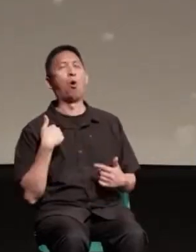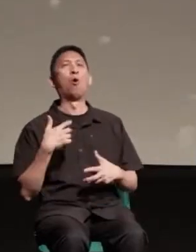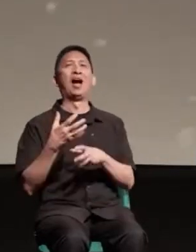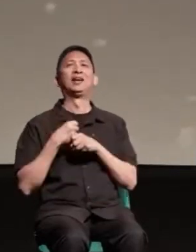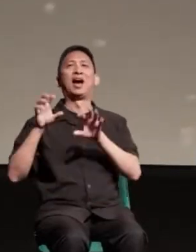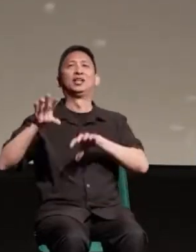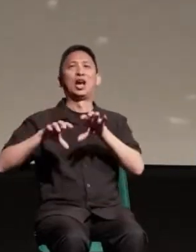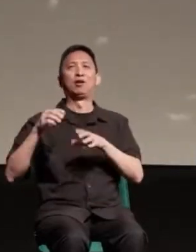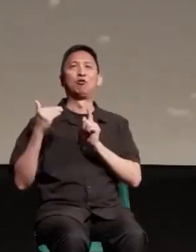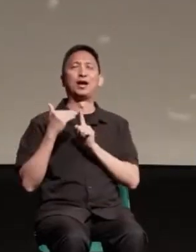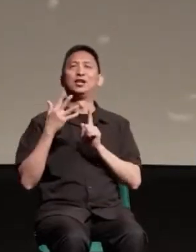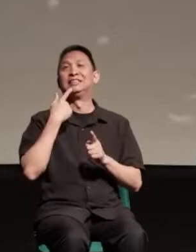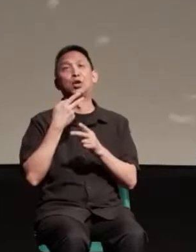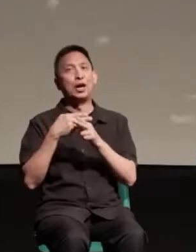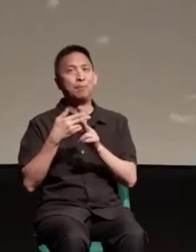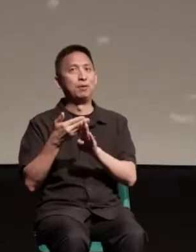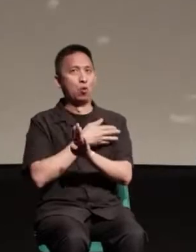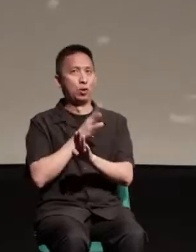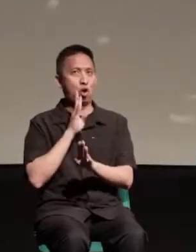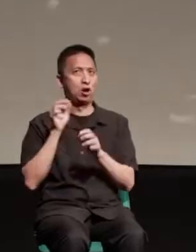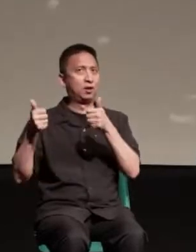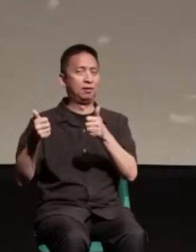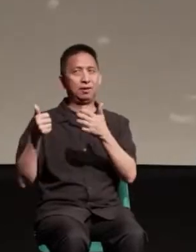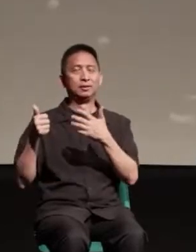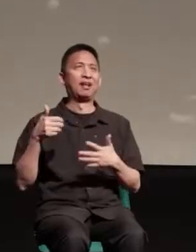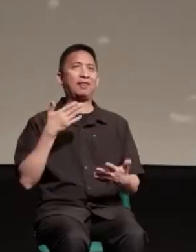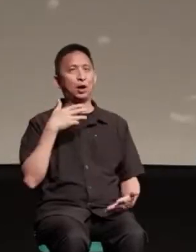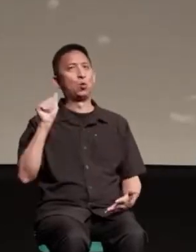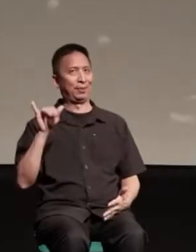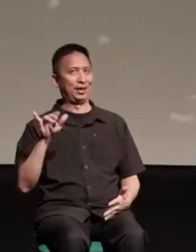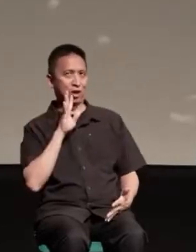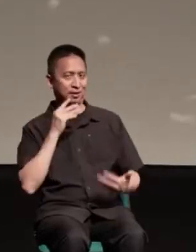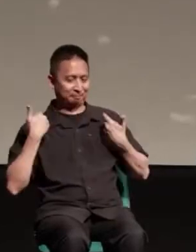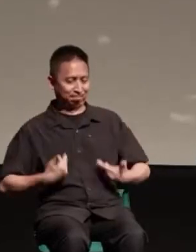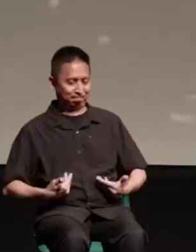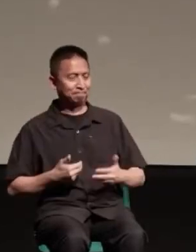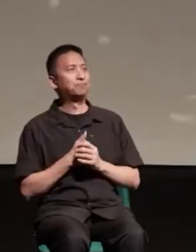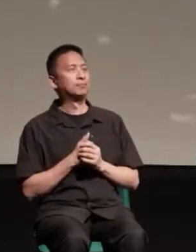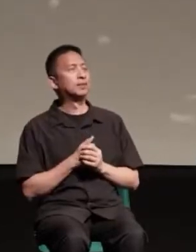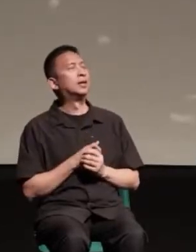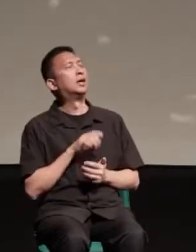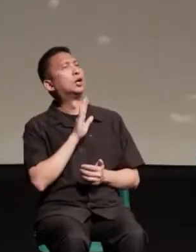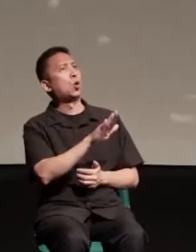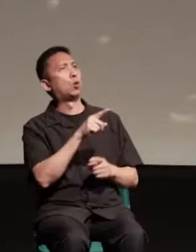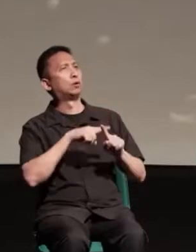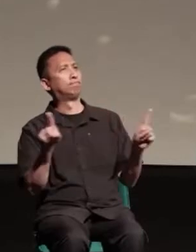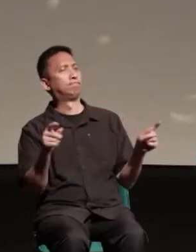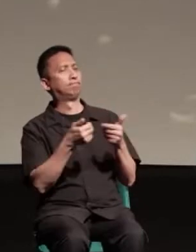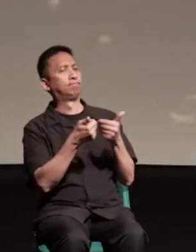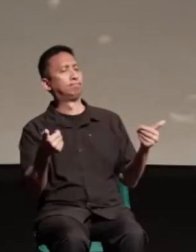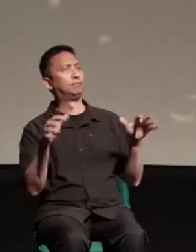state our names when we speak. I think that's a really powerful articulation